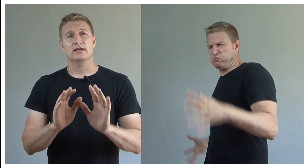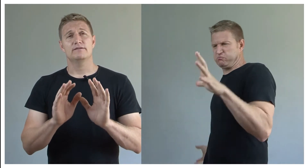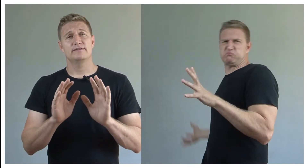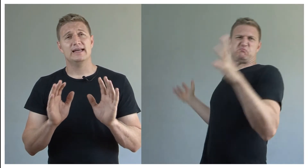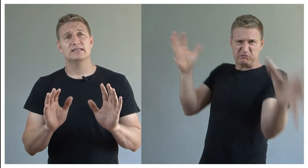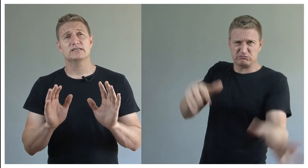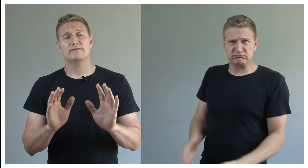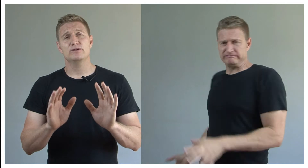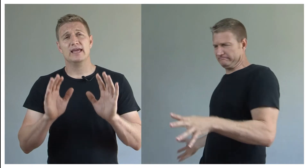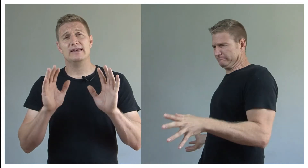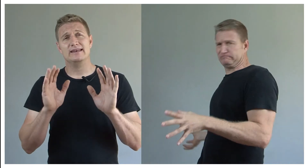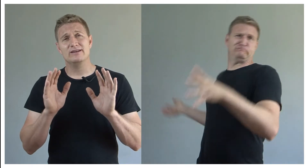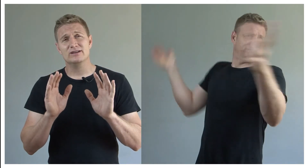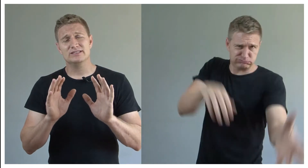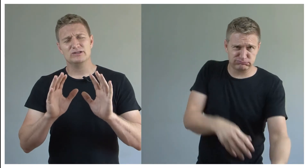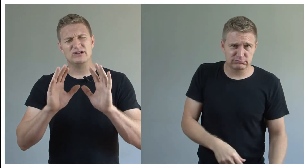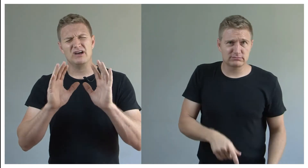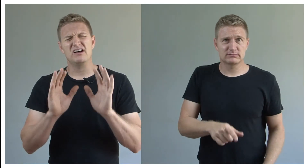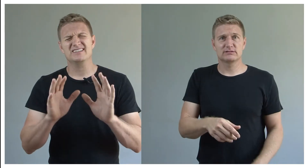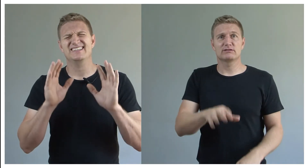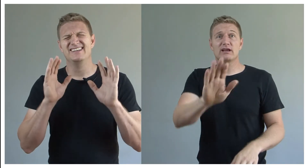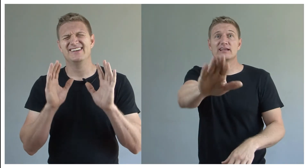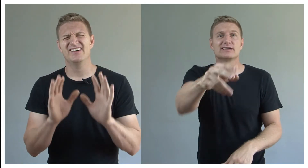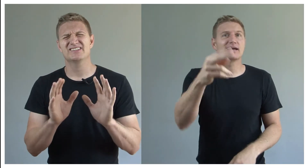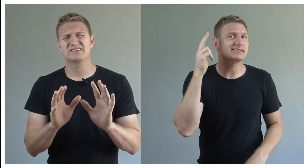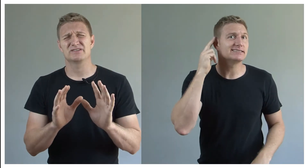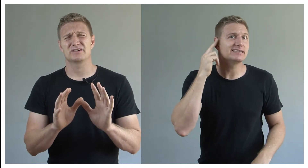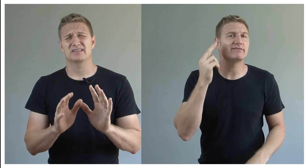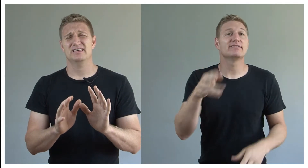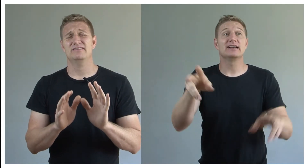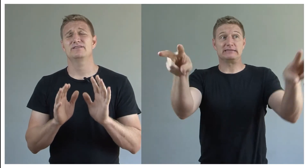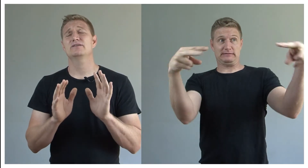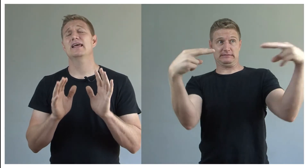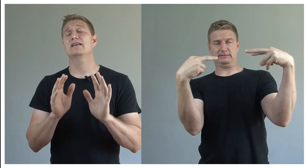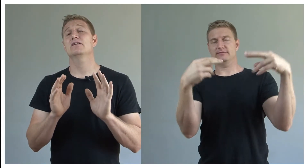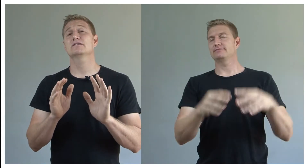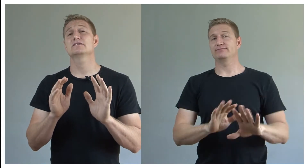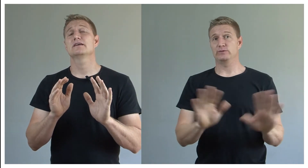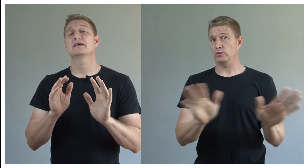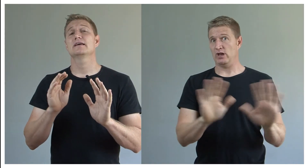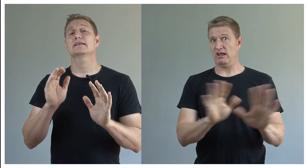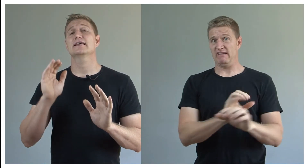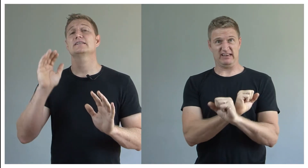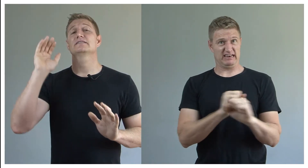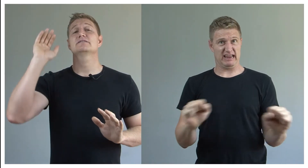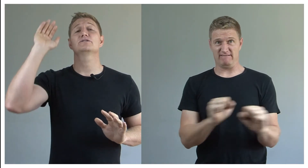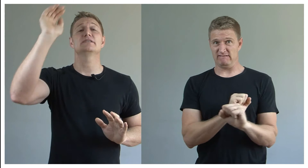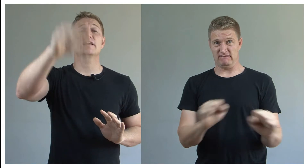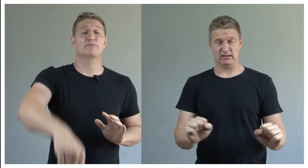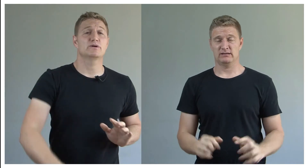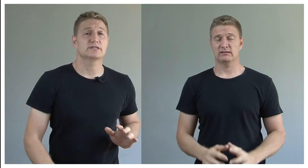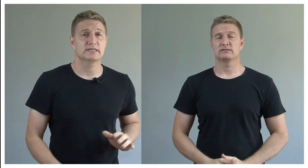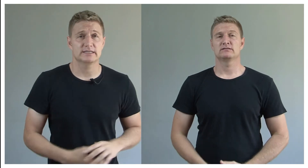If you cannot, your last resort, if you cannot get to the deaf person in time,